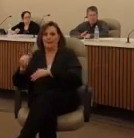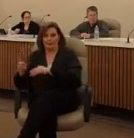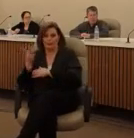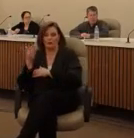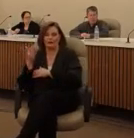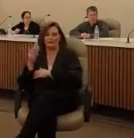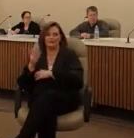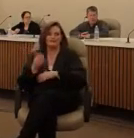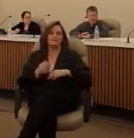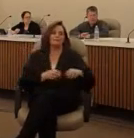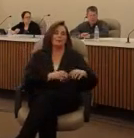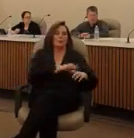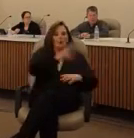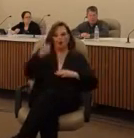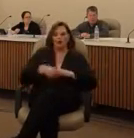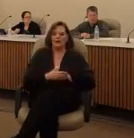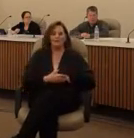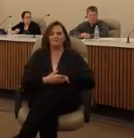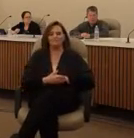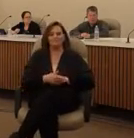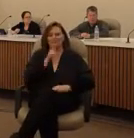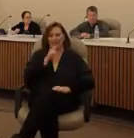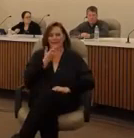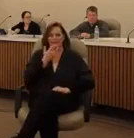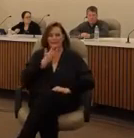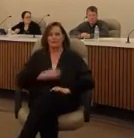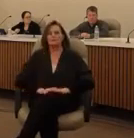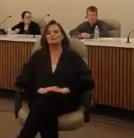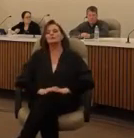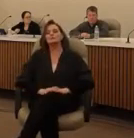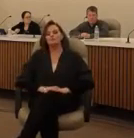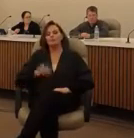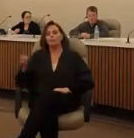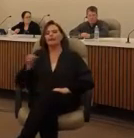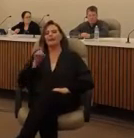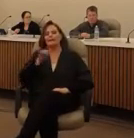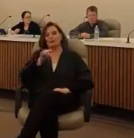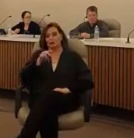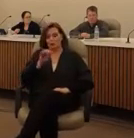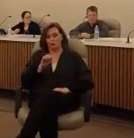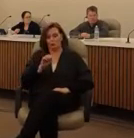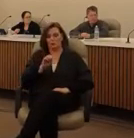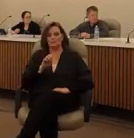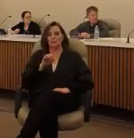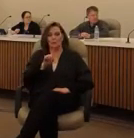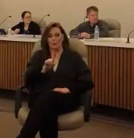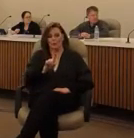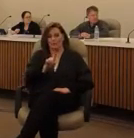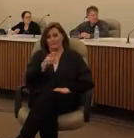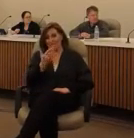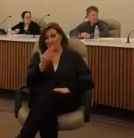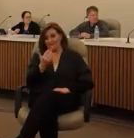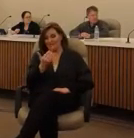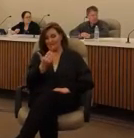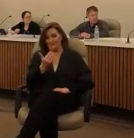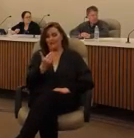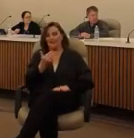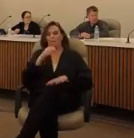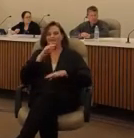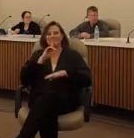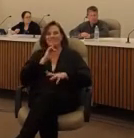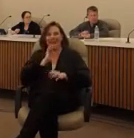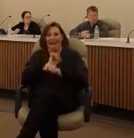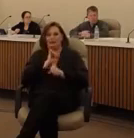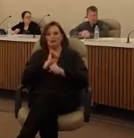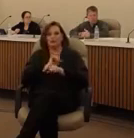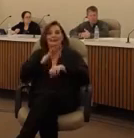So I will point out, it is zoned R115, but it's actually on East River